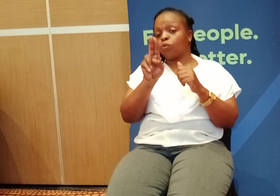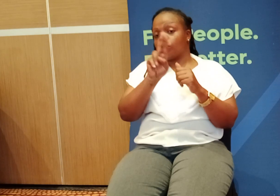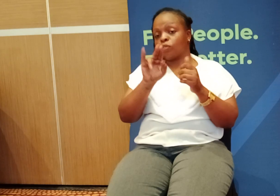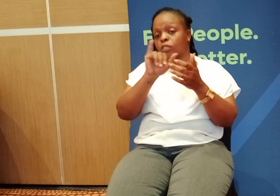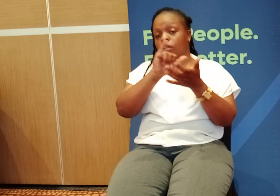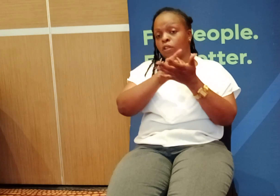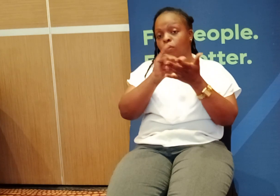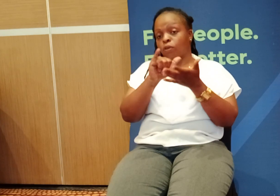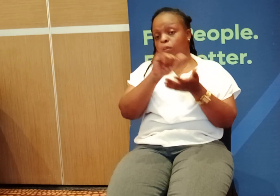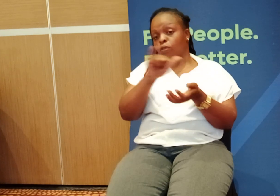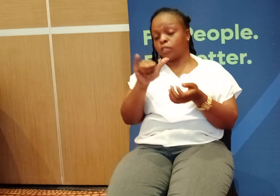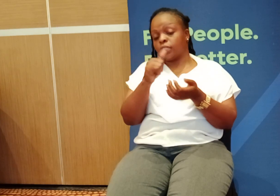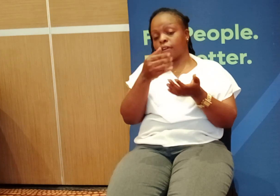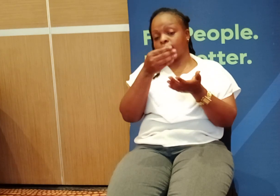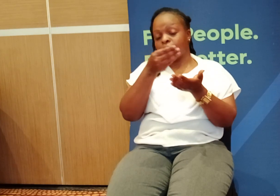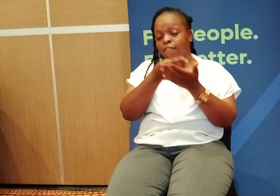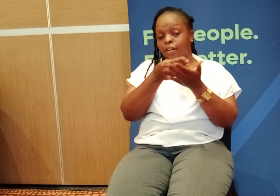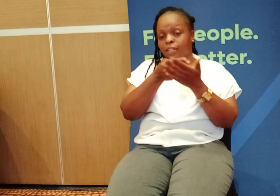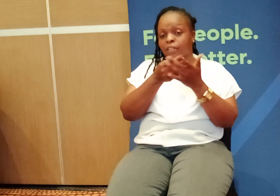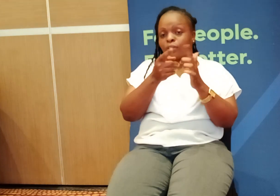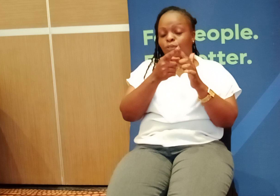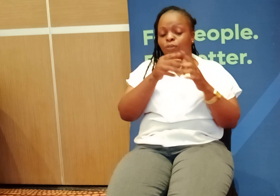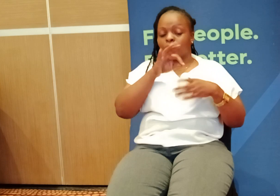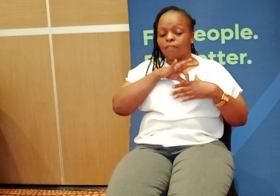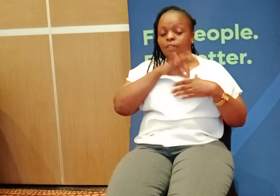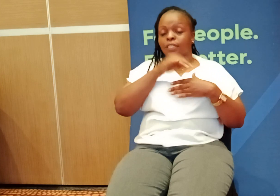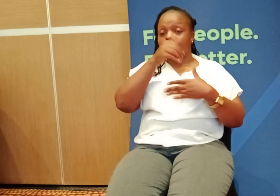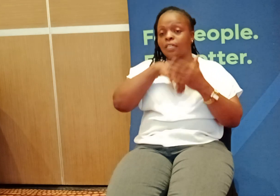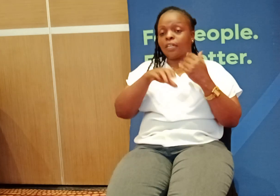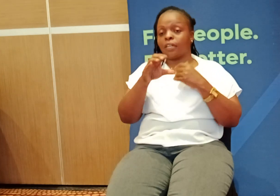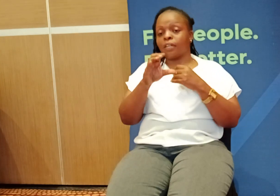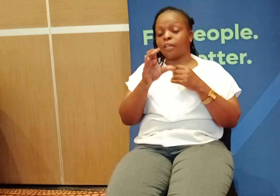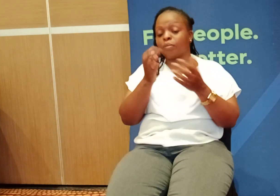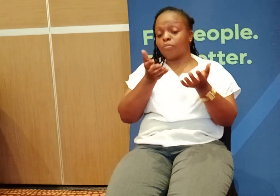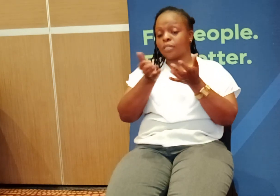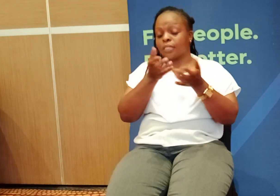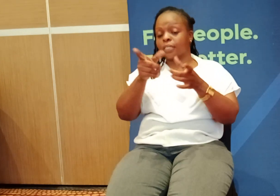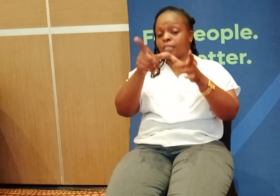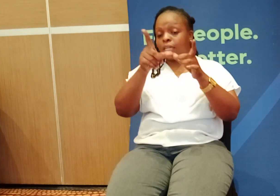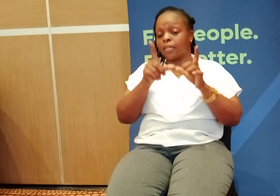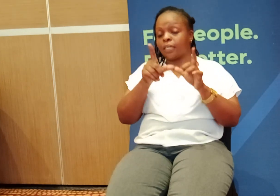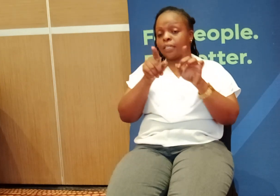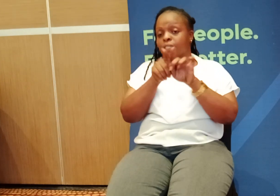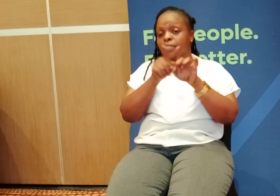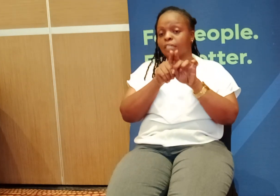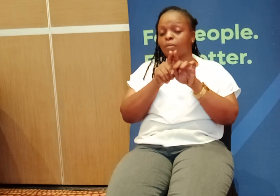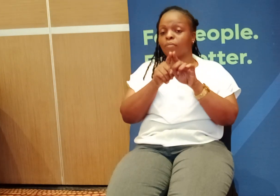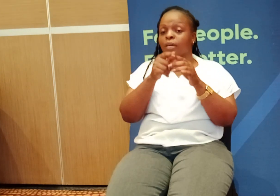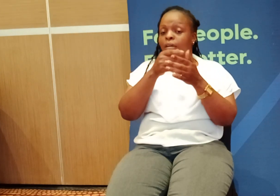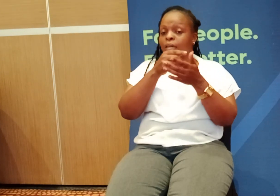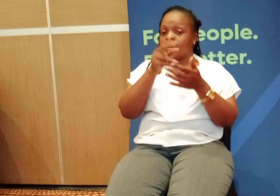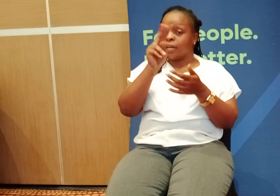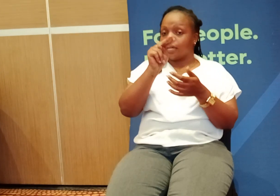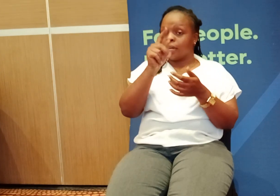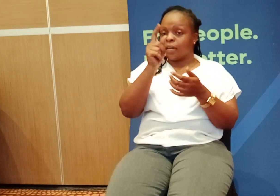investing in our core business, lending, with loans, net loans growing by 27% to